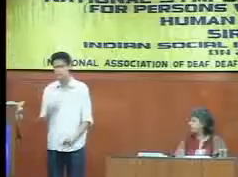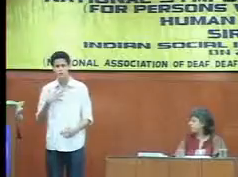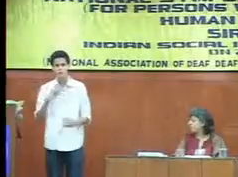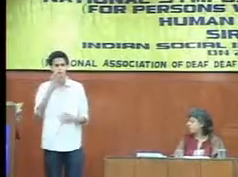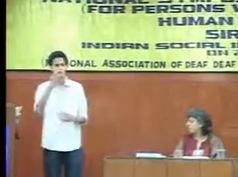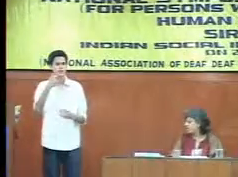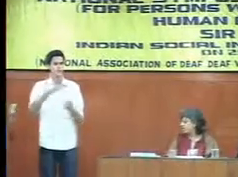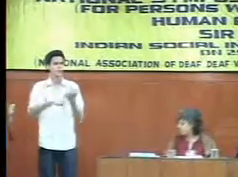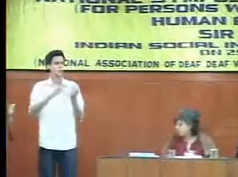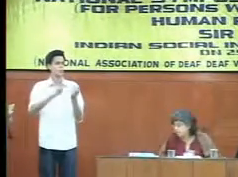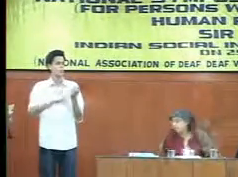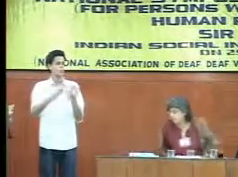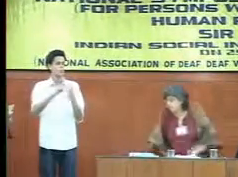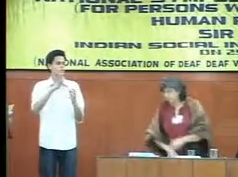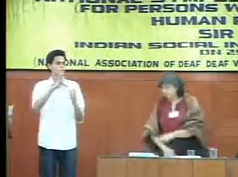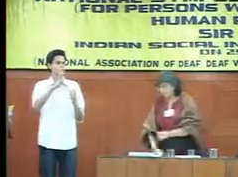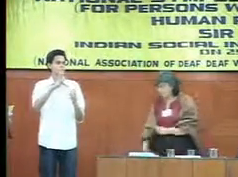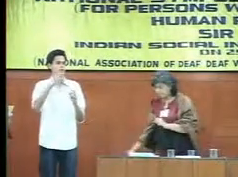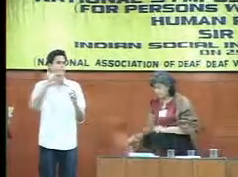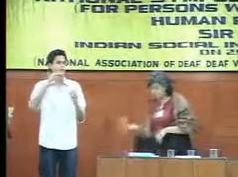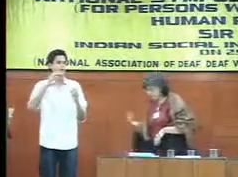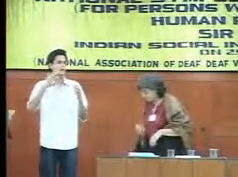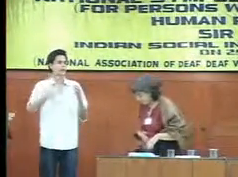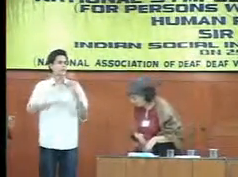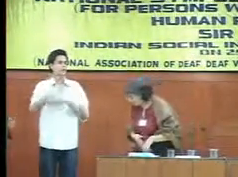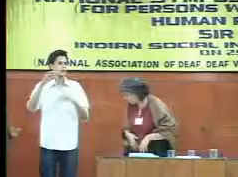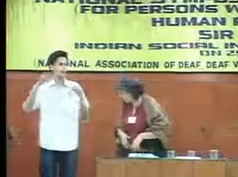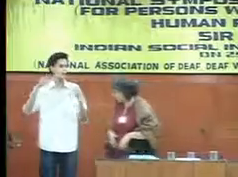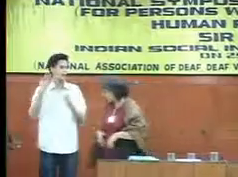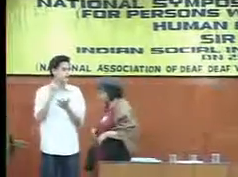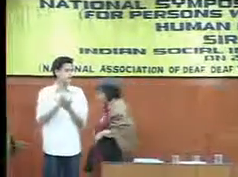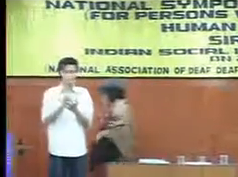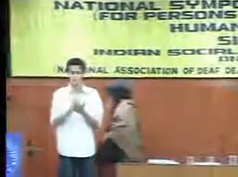May I request now Roma to speak on the issues of a disability right?